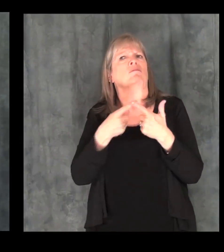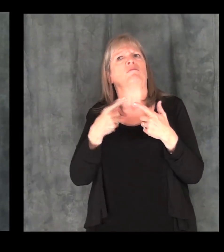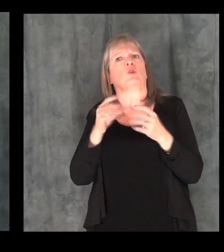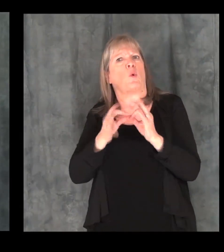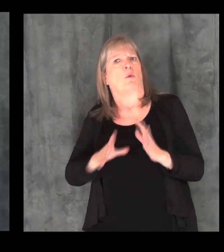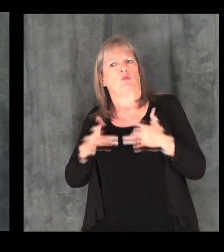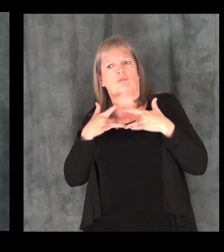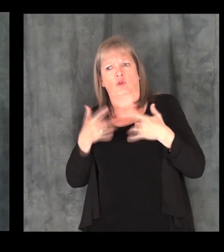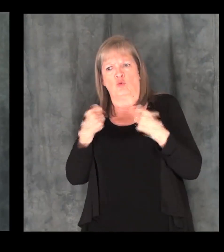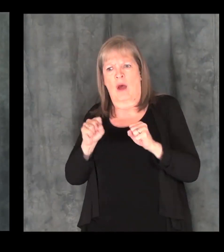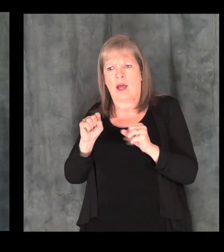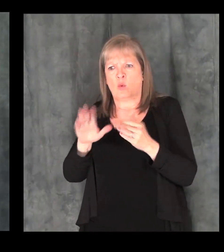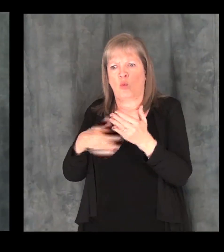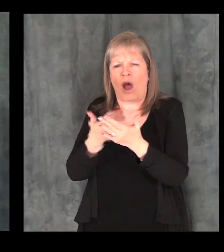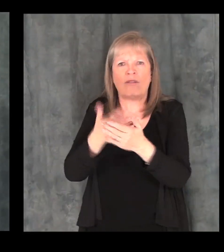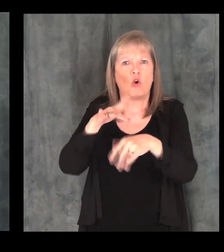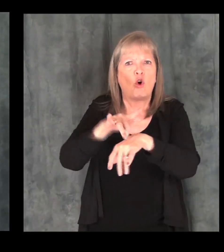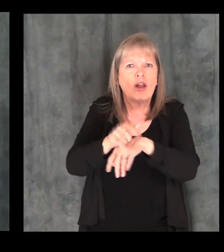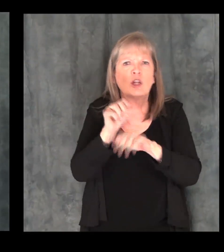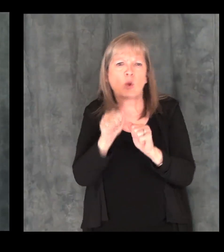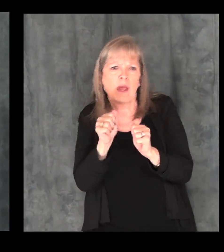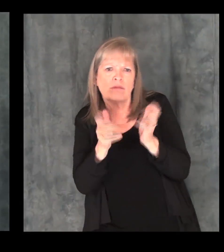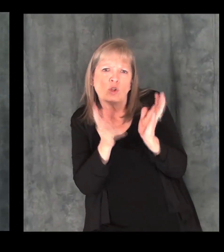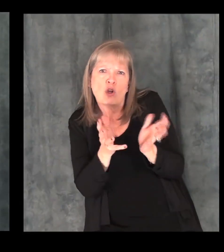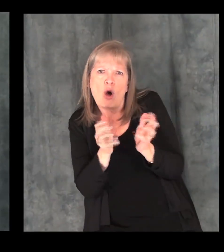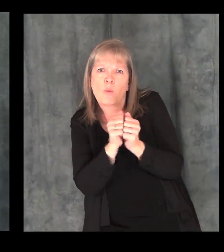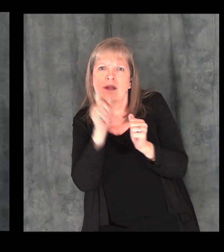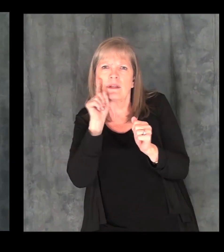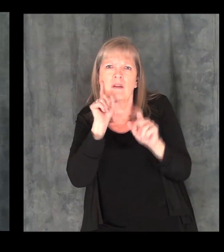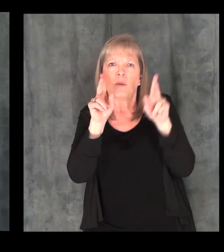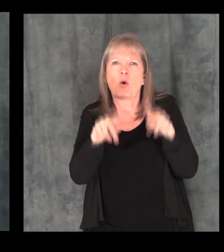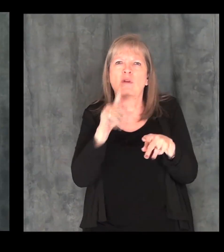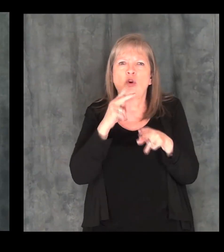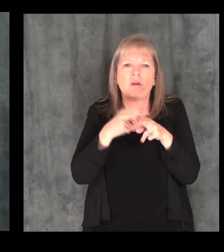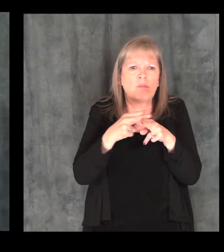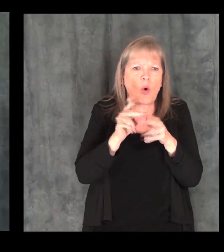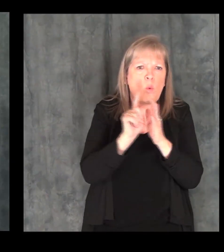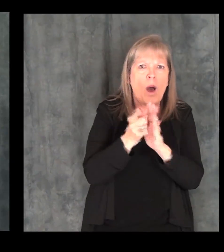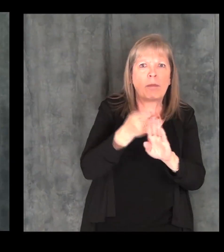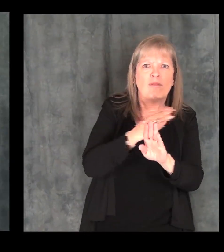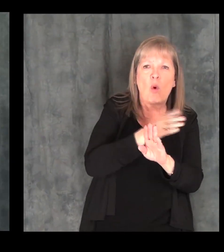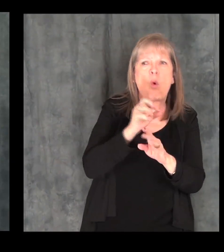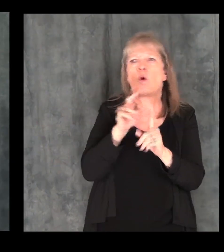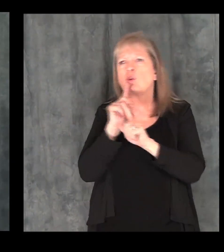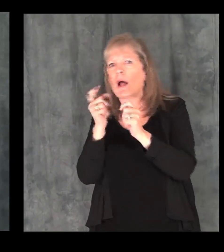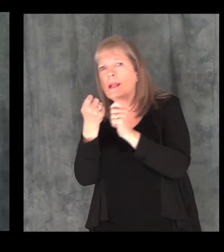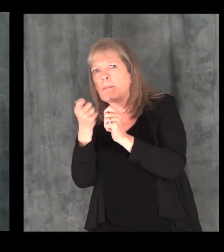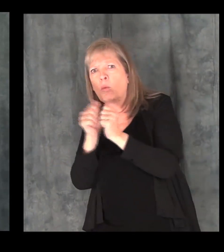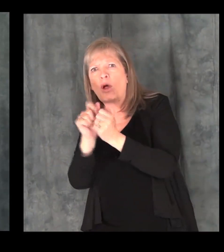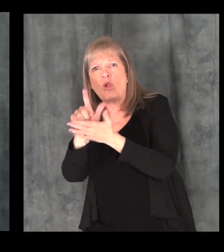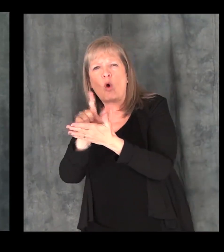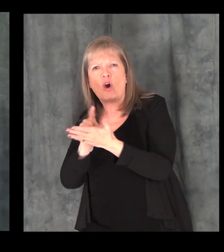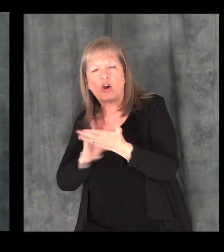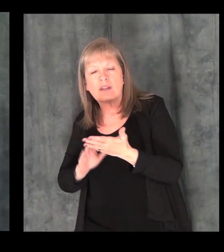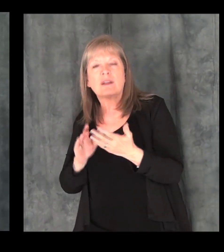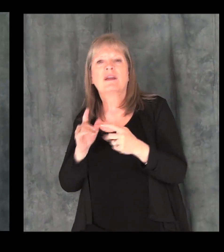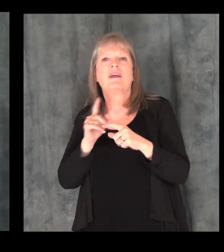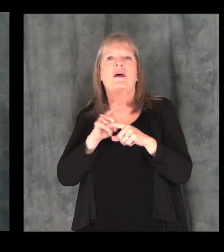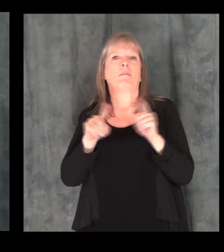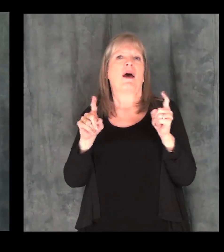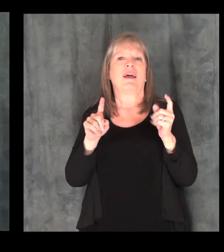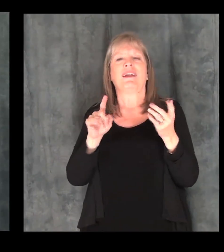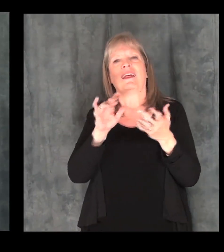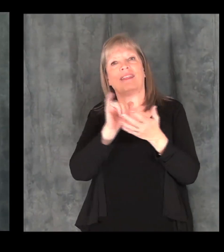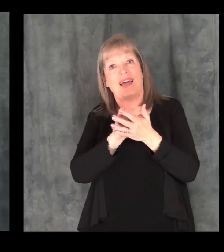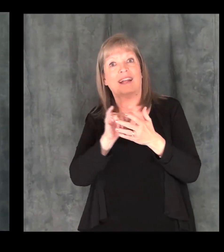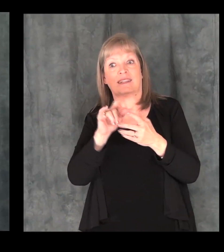meet with the deaf person if you can, or at least to find out some information about the court case from the lawyers, but that's behaviour on you as the